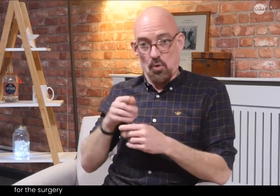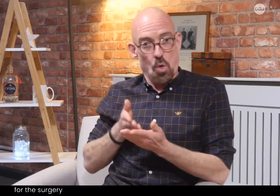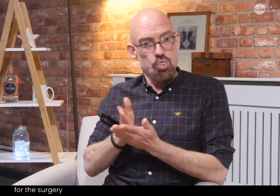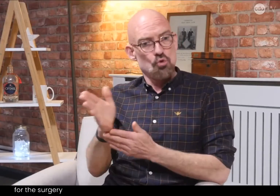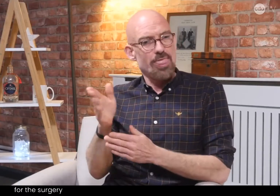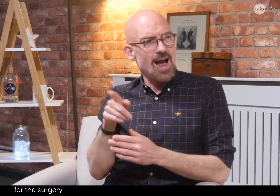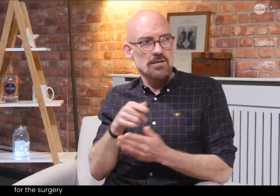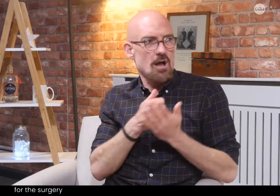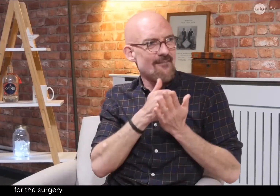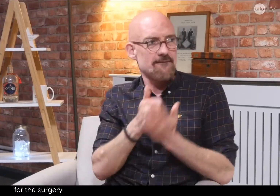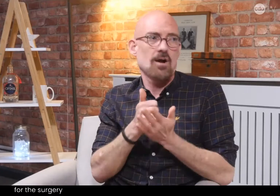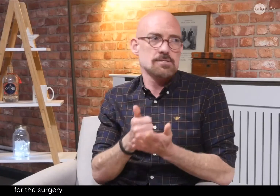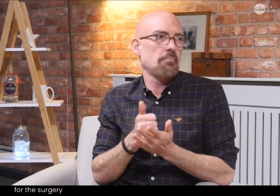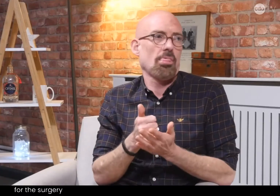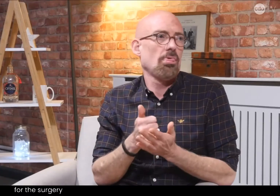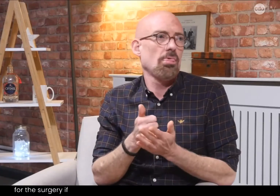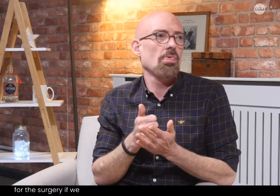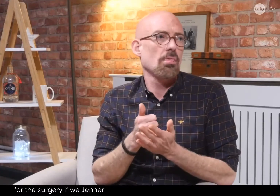If we're generally talking about people who,